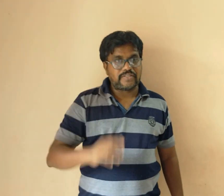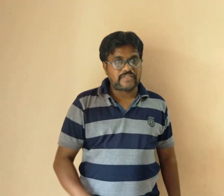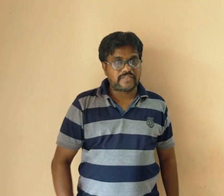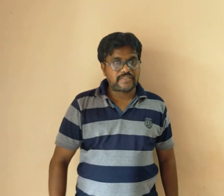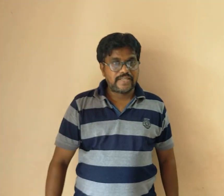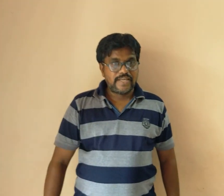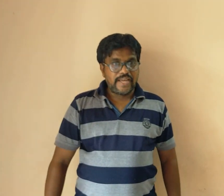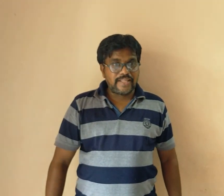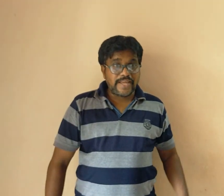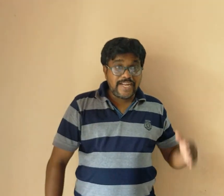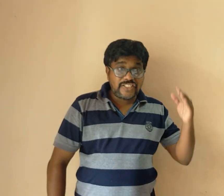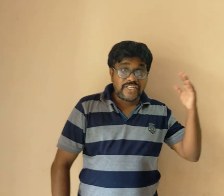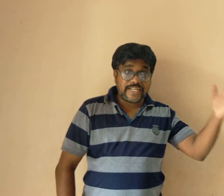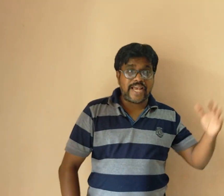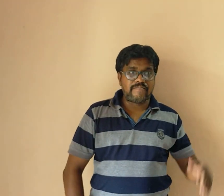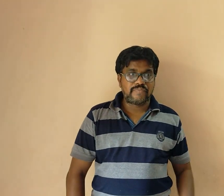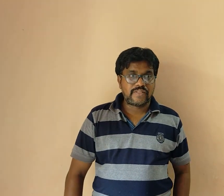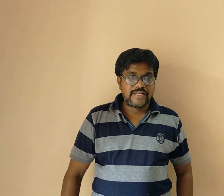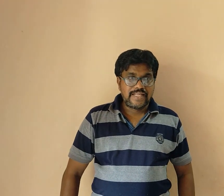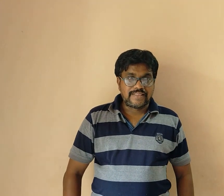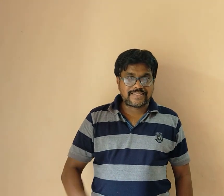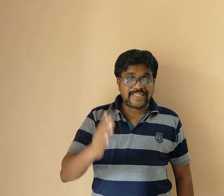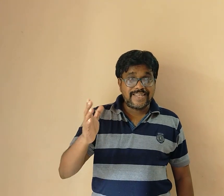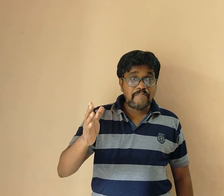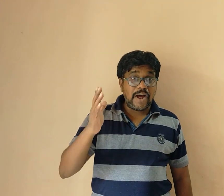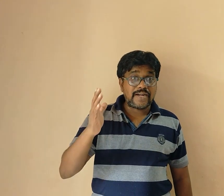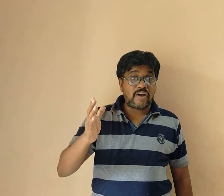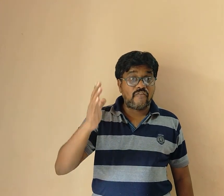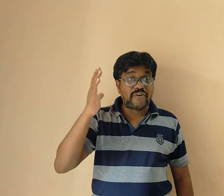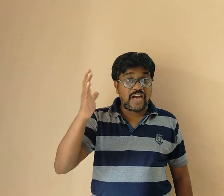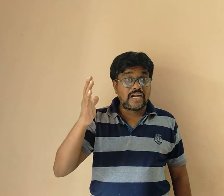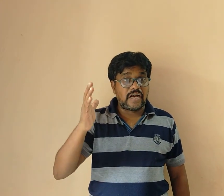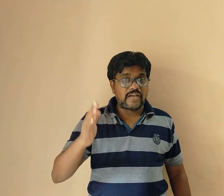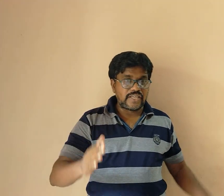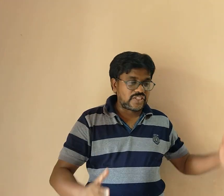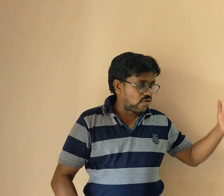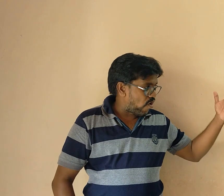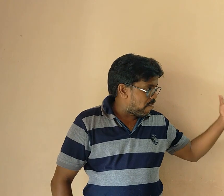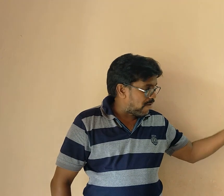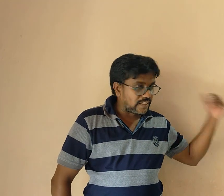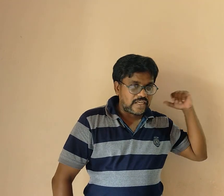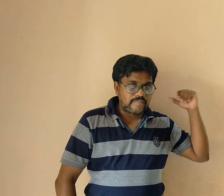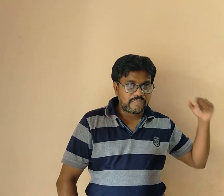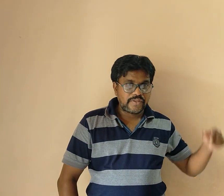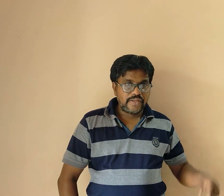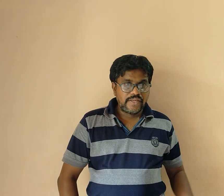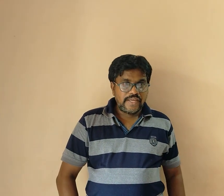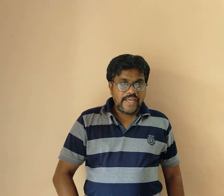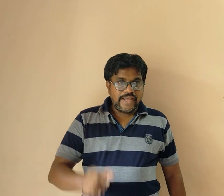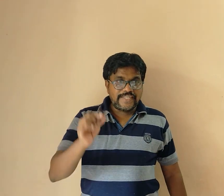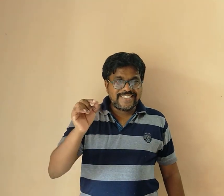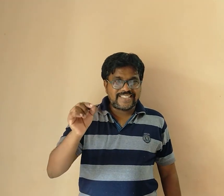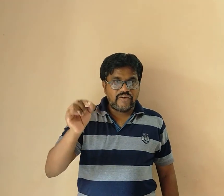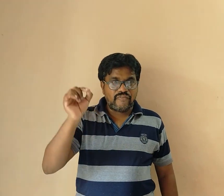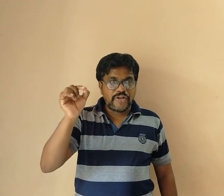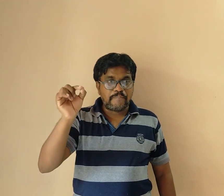tributaries. In the ancient time, the southern part of Ganga is called Magadha. It is a very